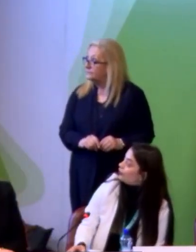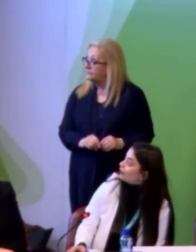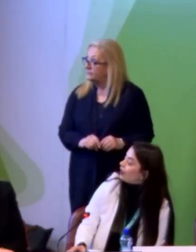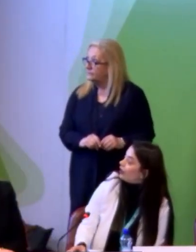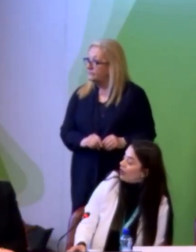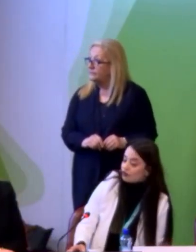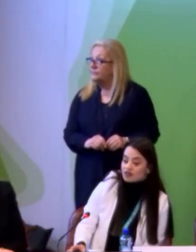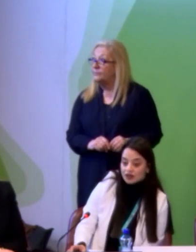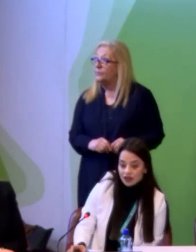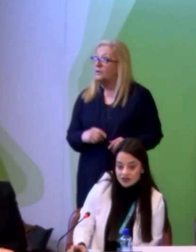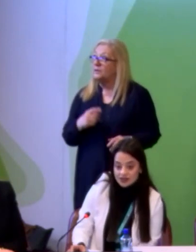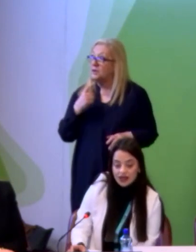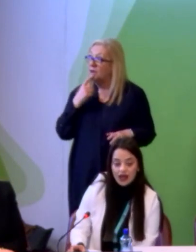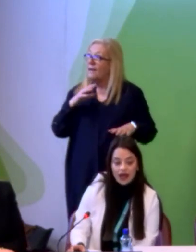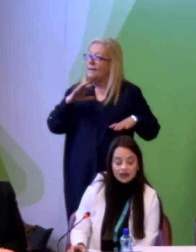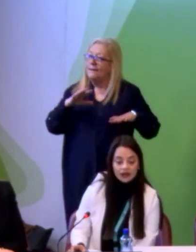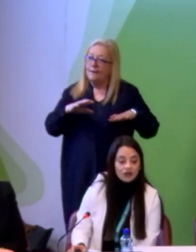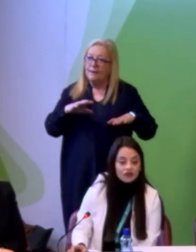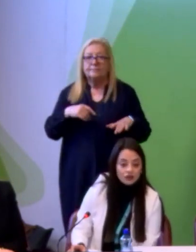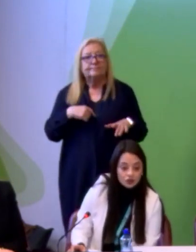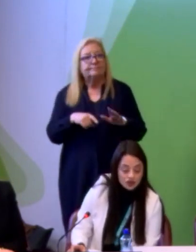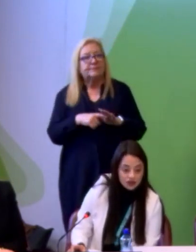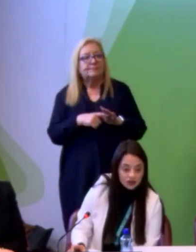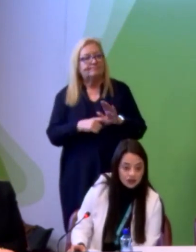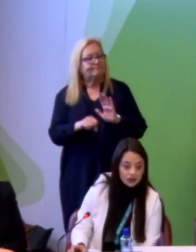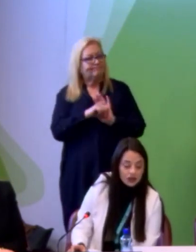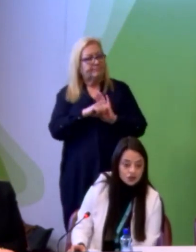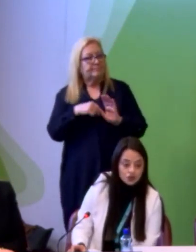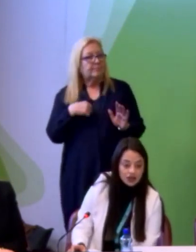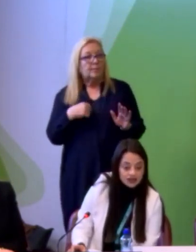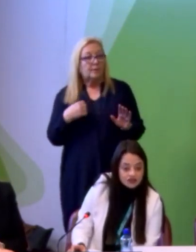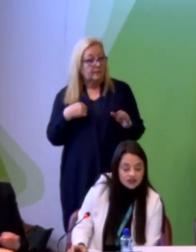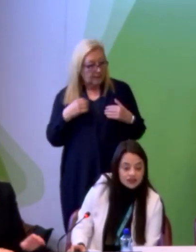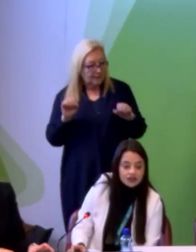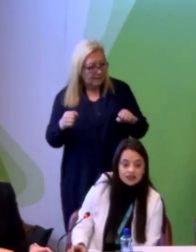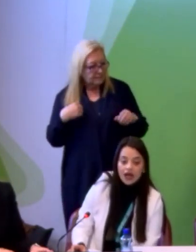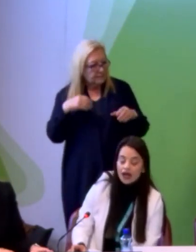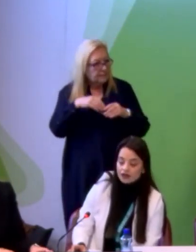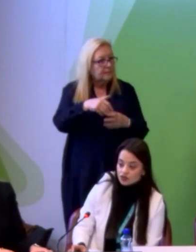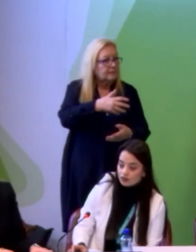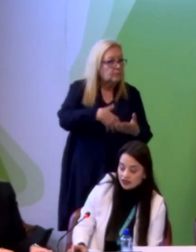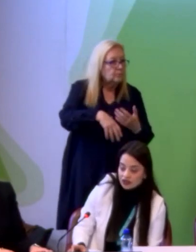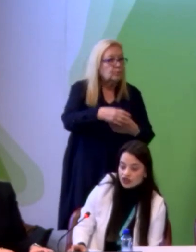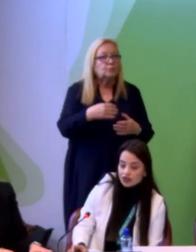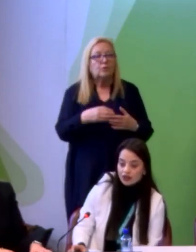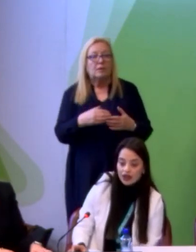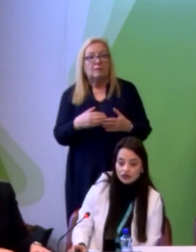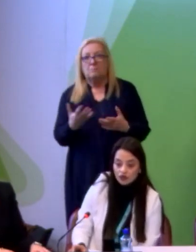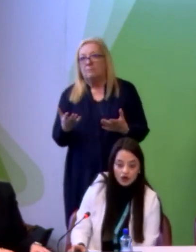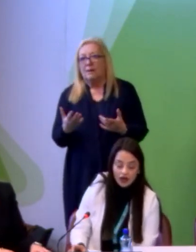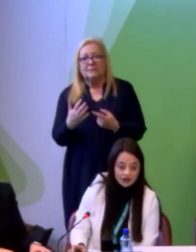So, around stigmas and lack of inclusion in social activities and